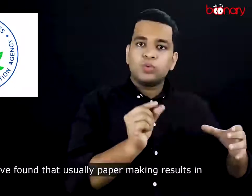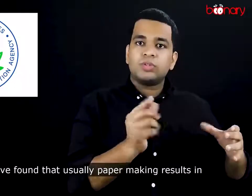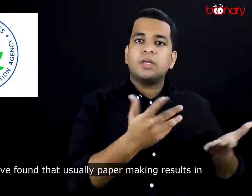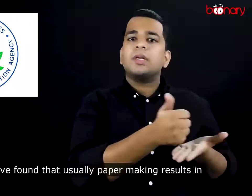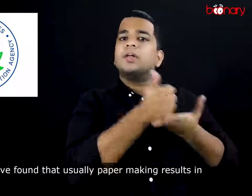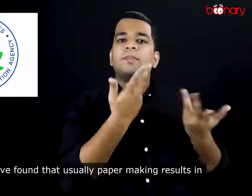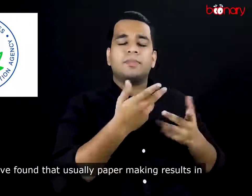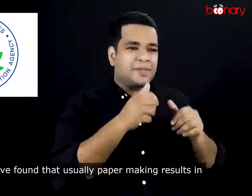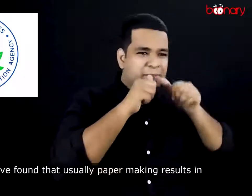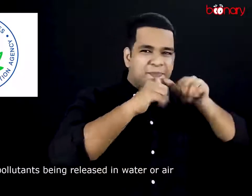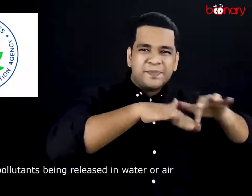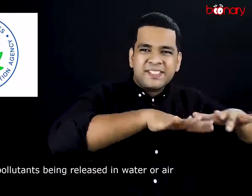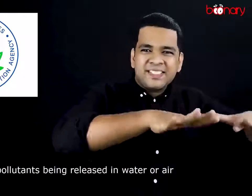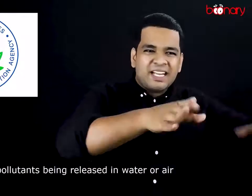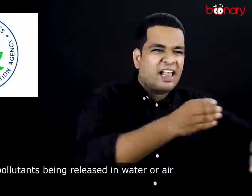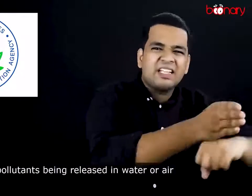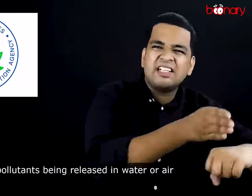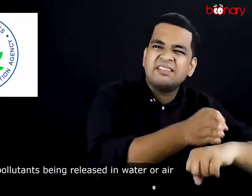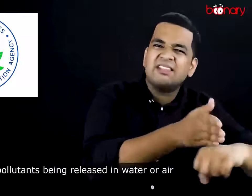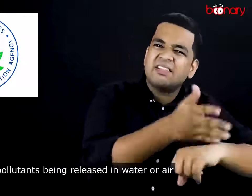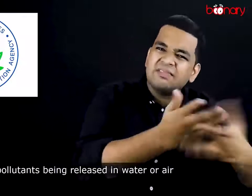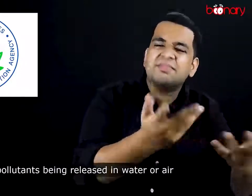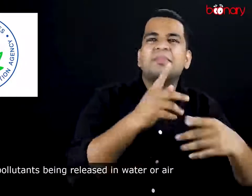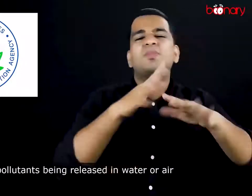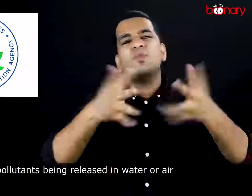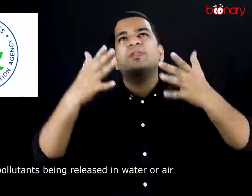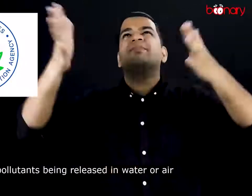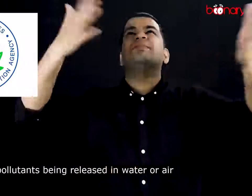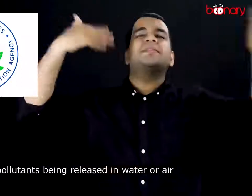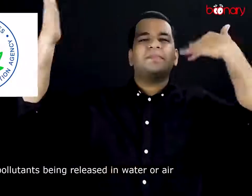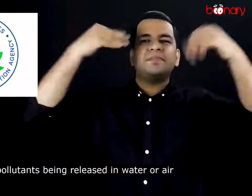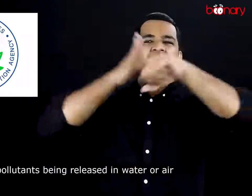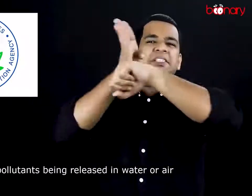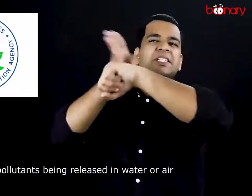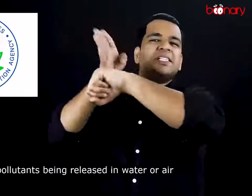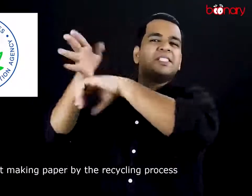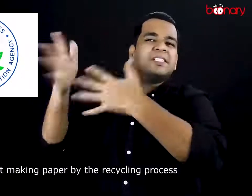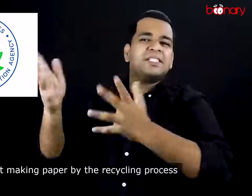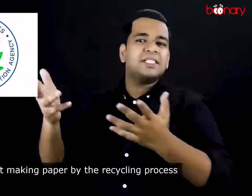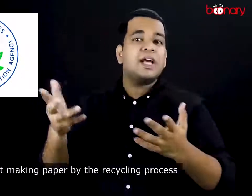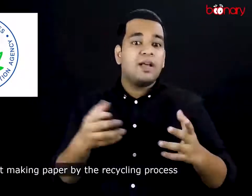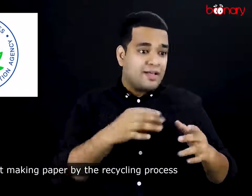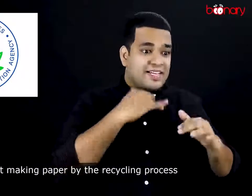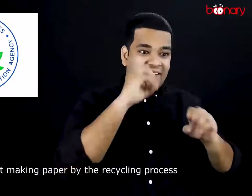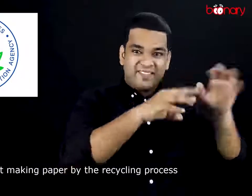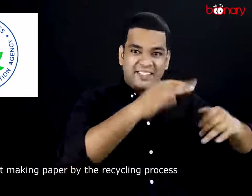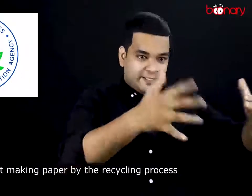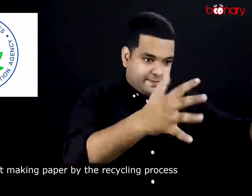paper making results in pollutants being released in water or air, but making paper by